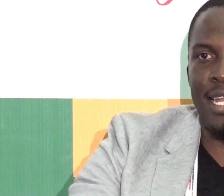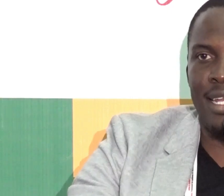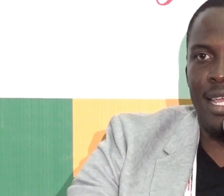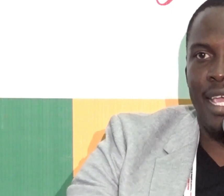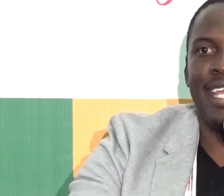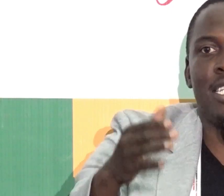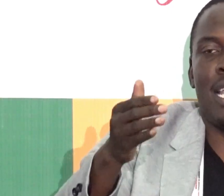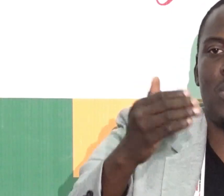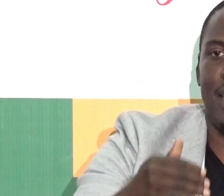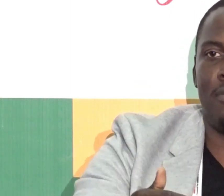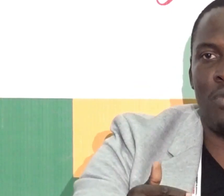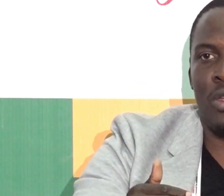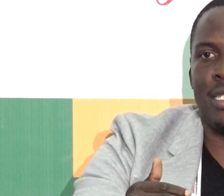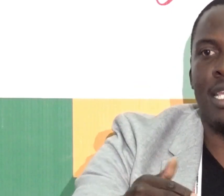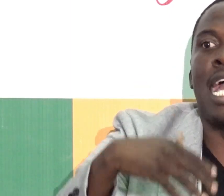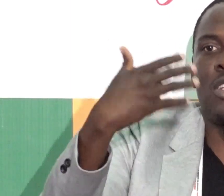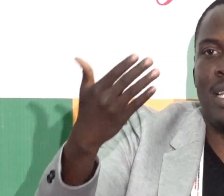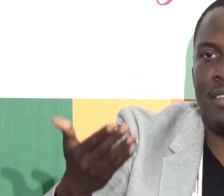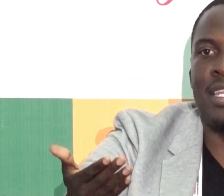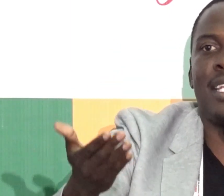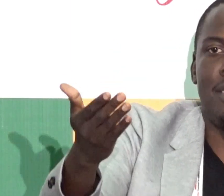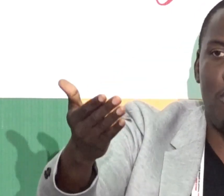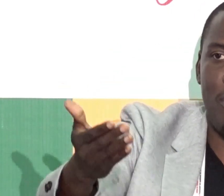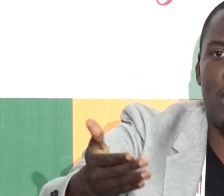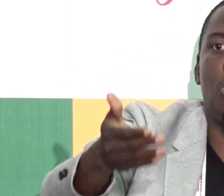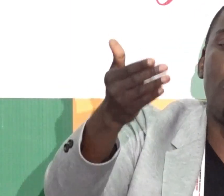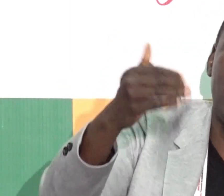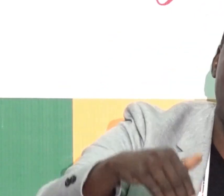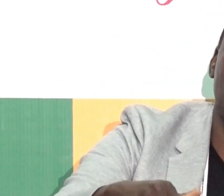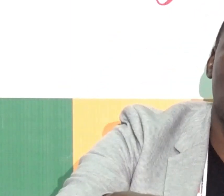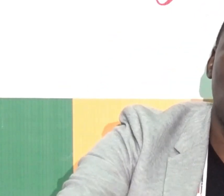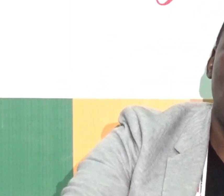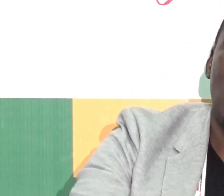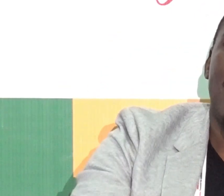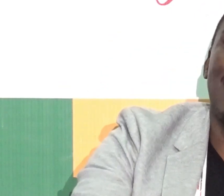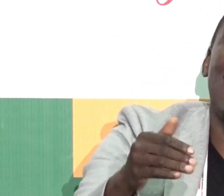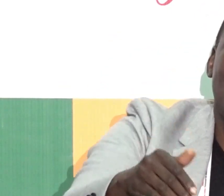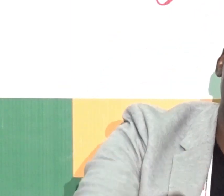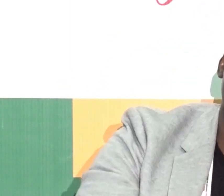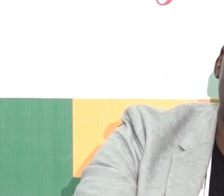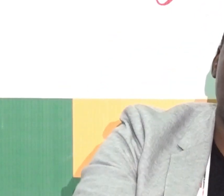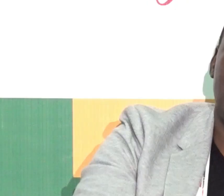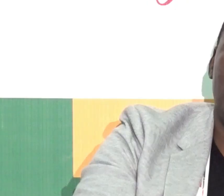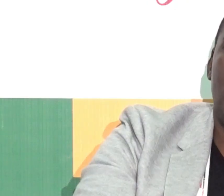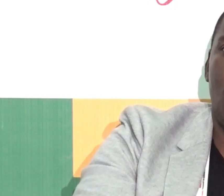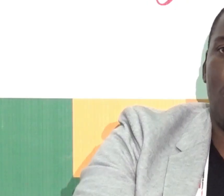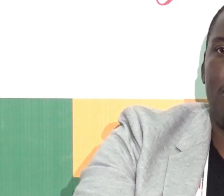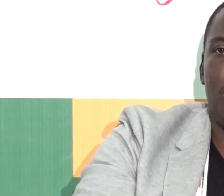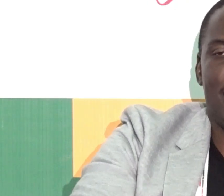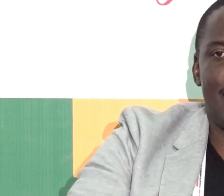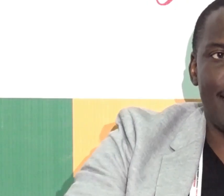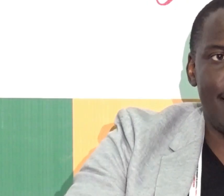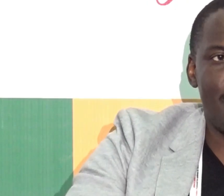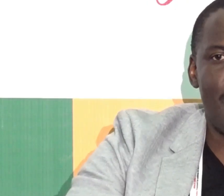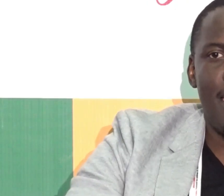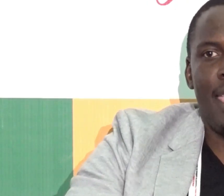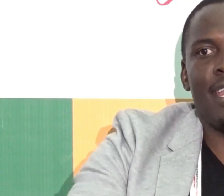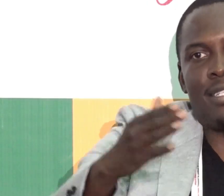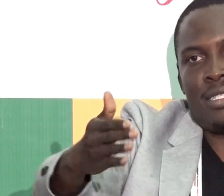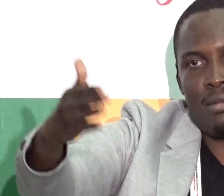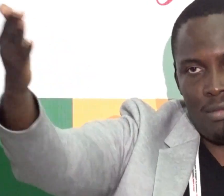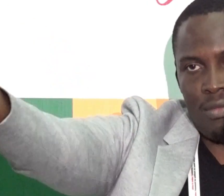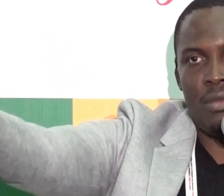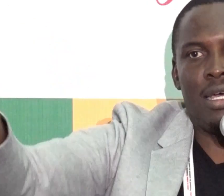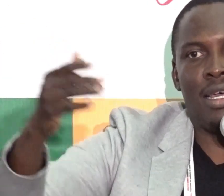being done and is actually actually giving us information on potential clients that are eligible for the study.